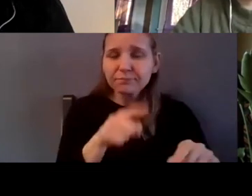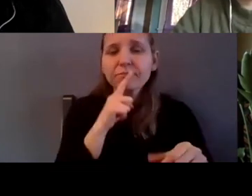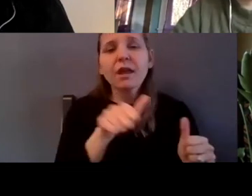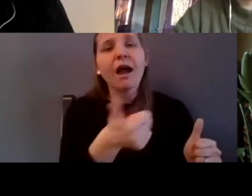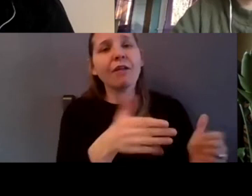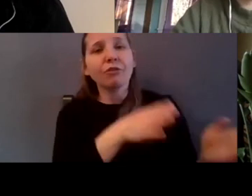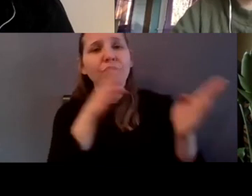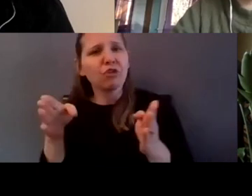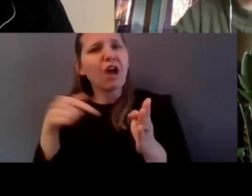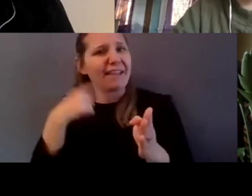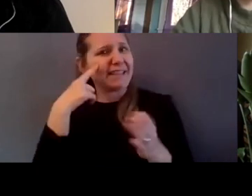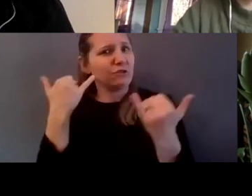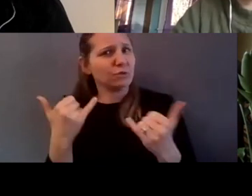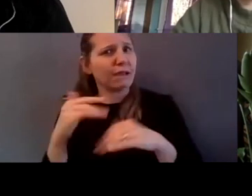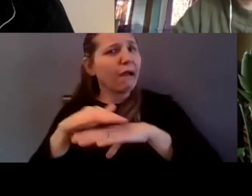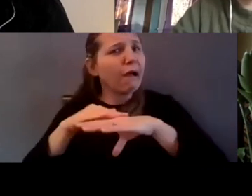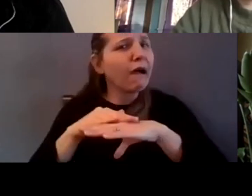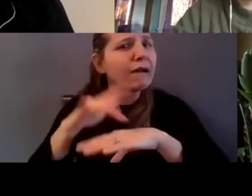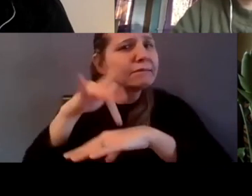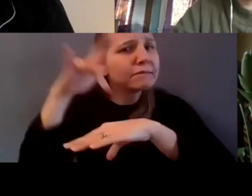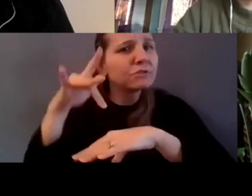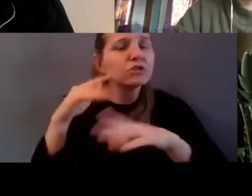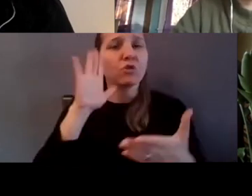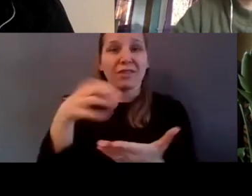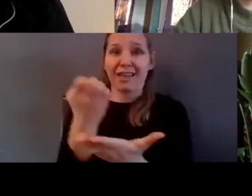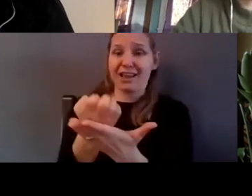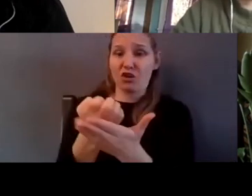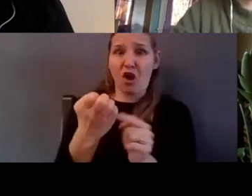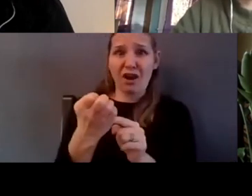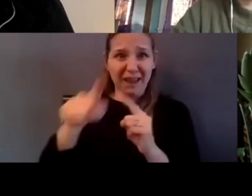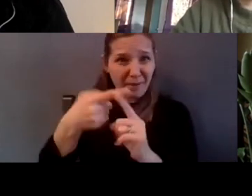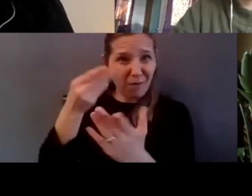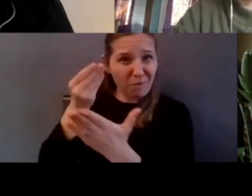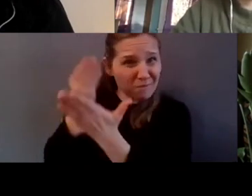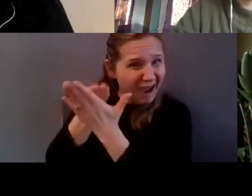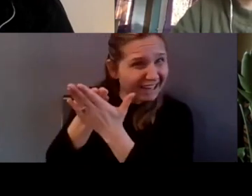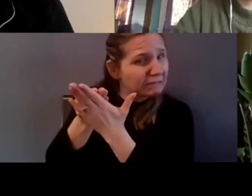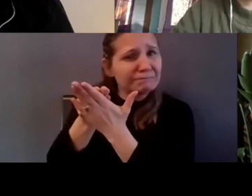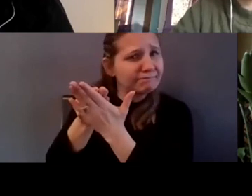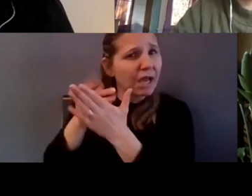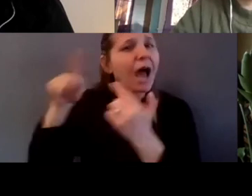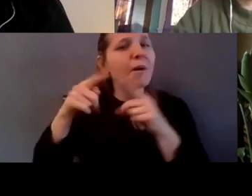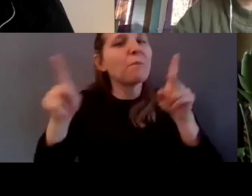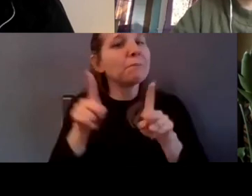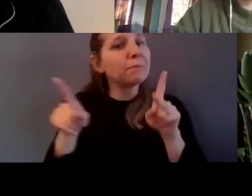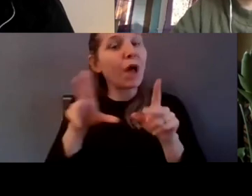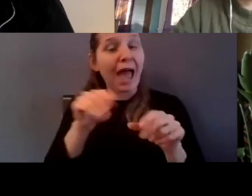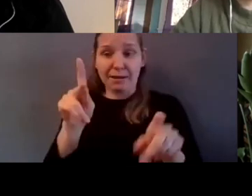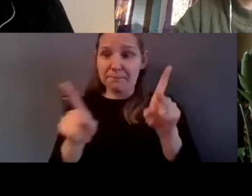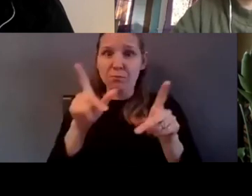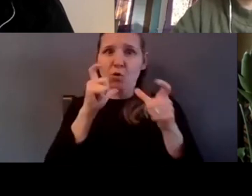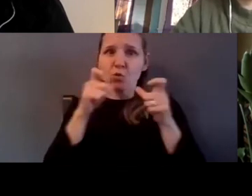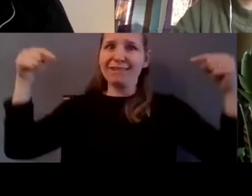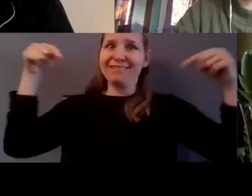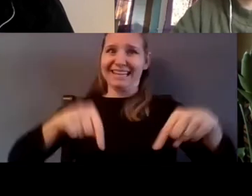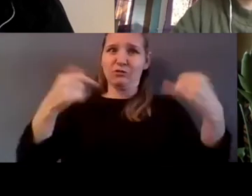we're getting into today, is the economy is really about people. It's about people who are here. And that's the starting point.